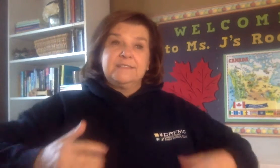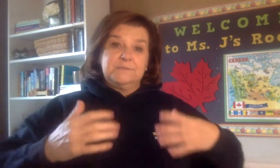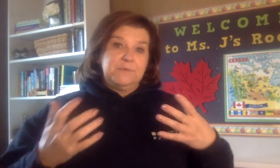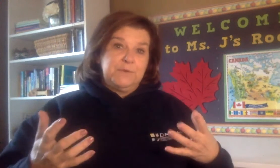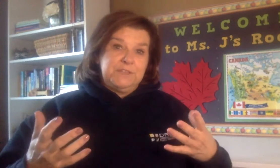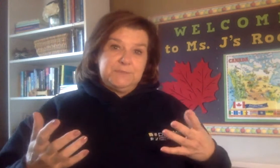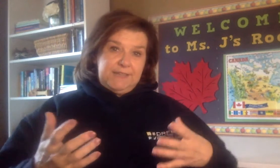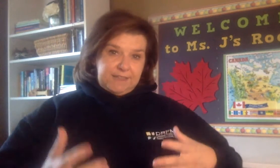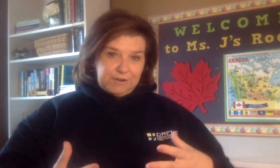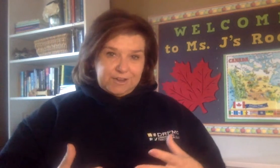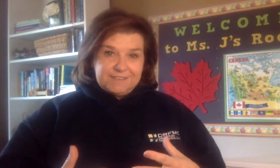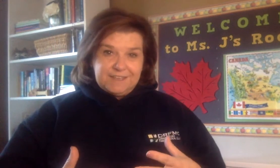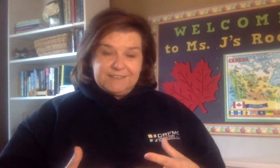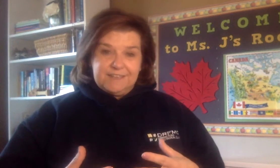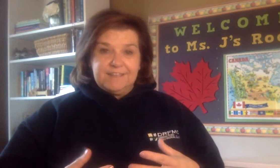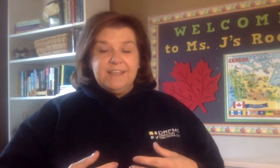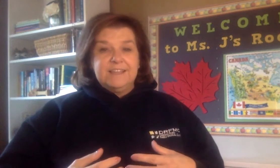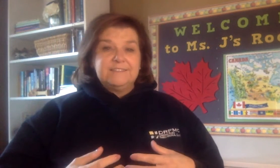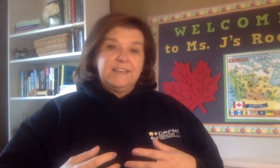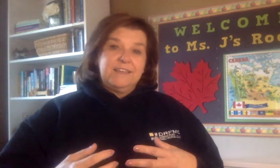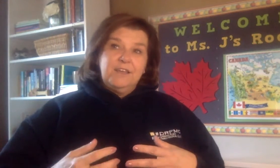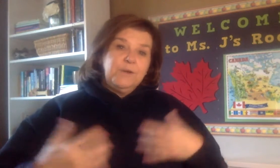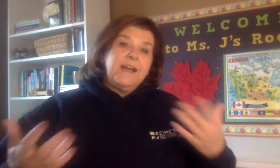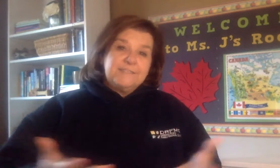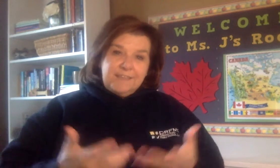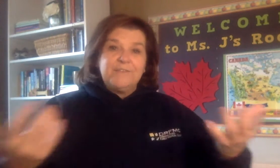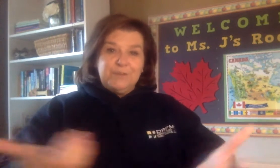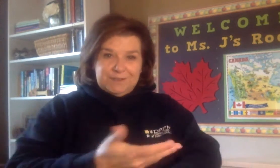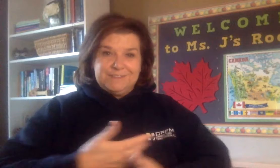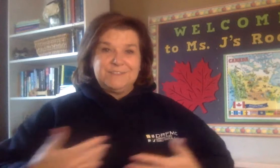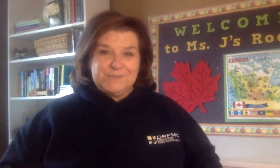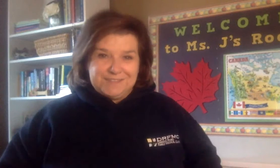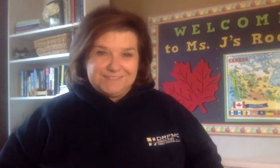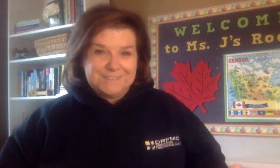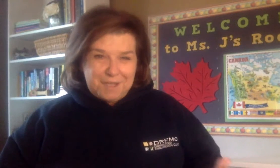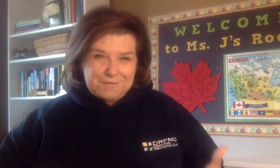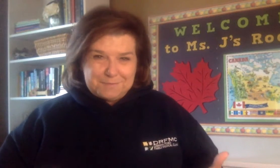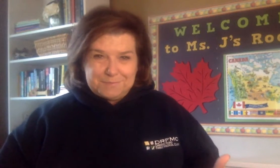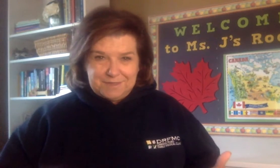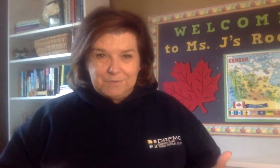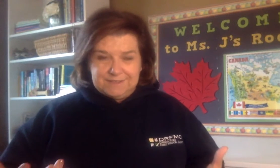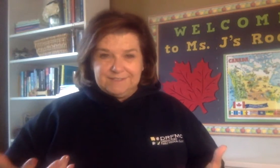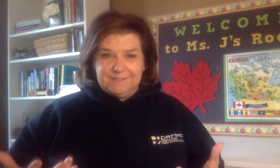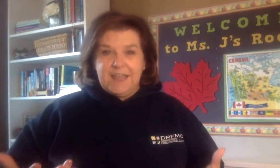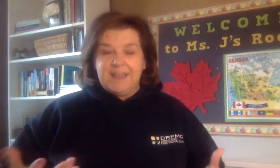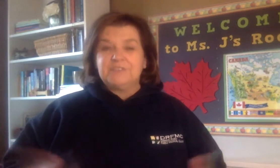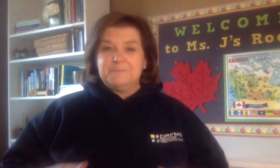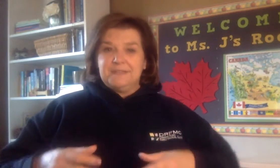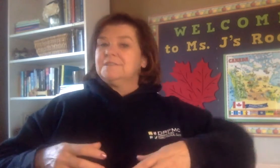is one where we just want to get across the idea. It's like we're asking everyone to do this, is kind of the what that actually means. So